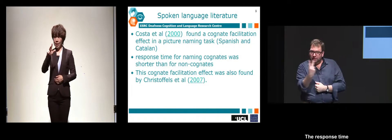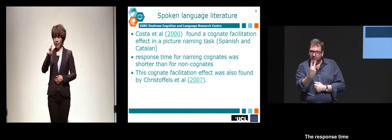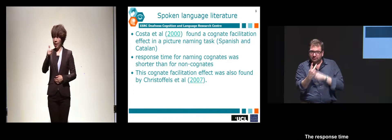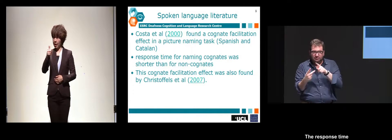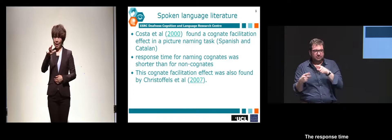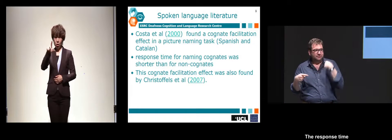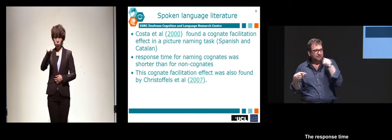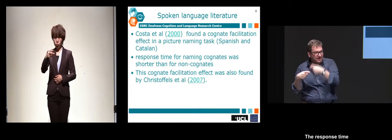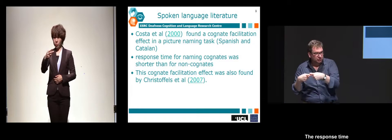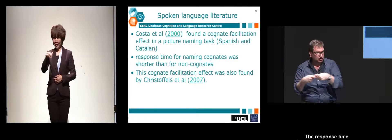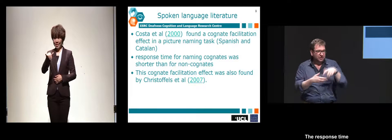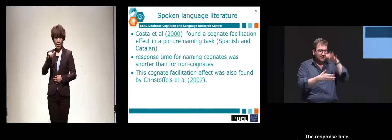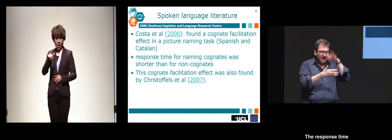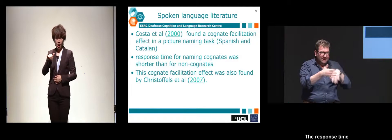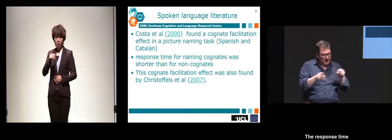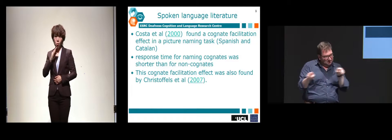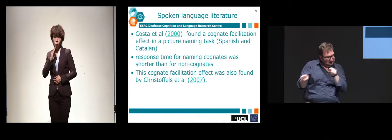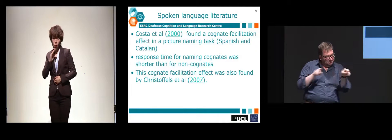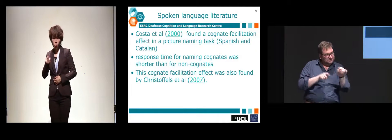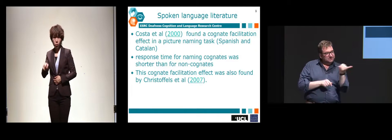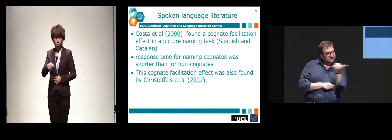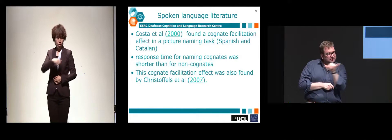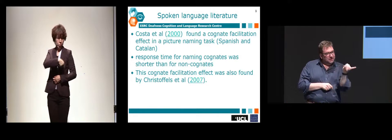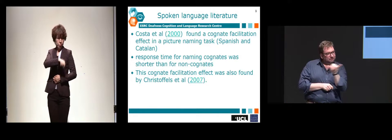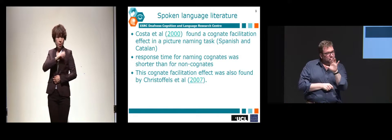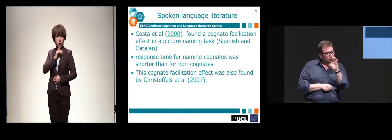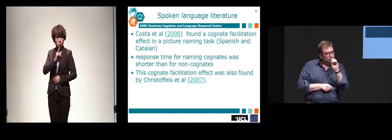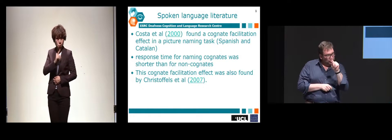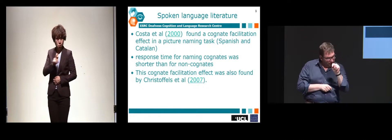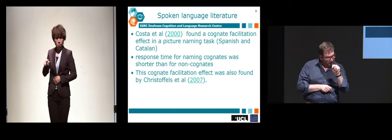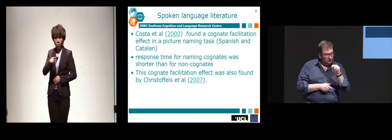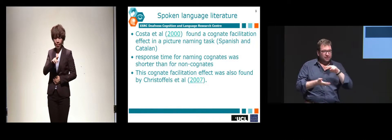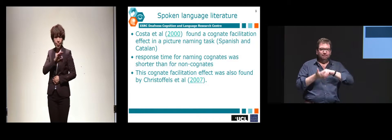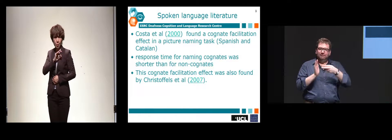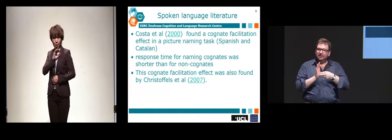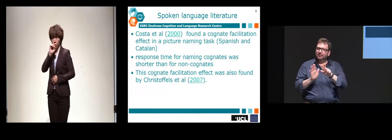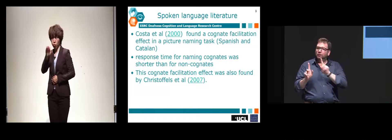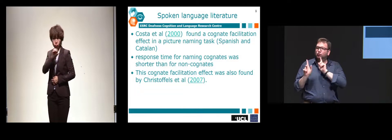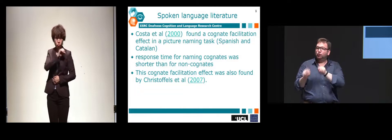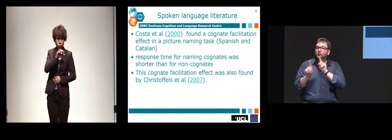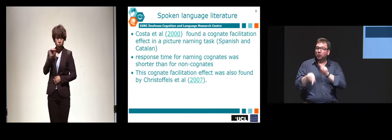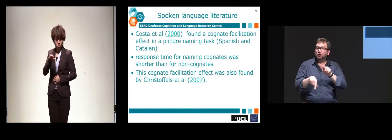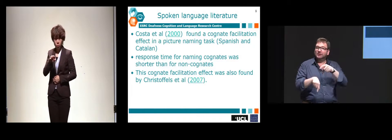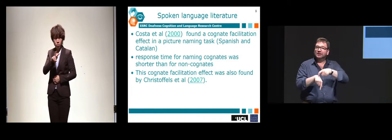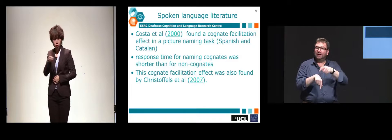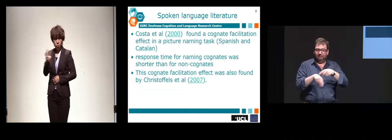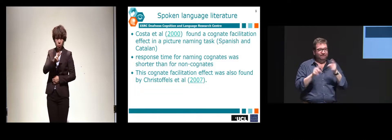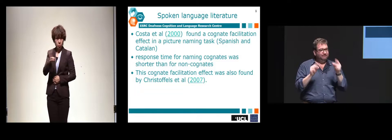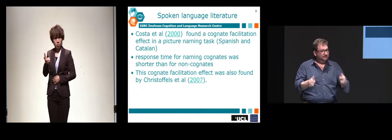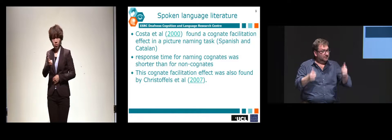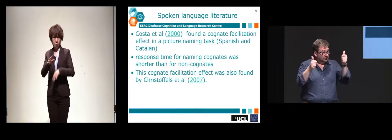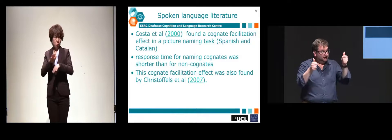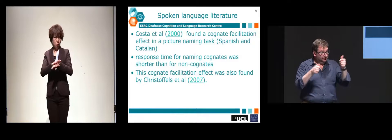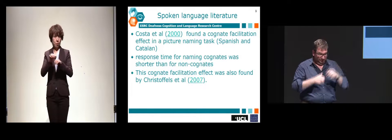The response time for naming cognates was shorter than for naming non-cognates.